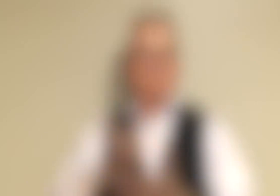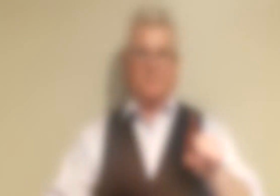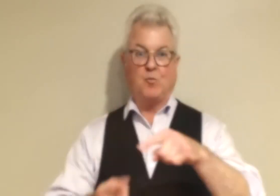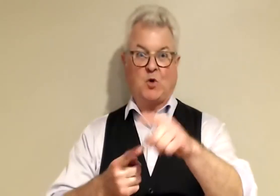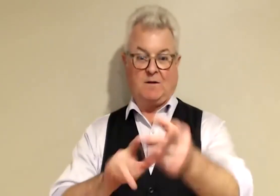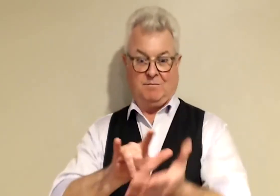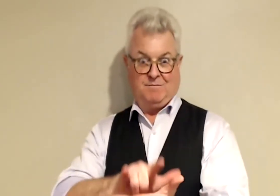doctor.